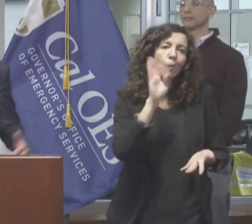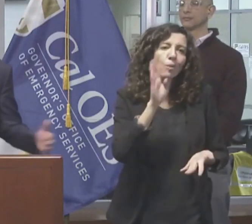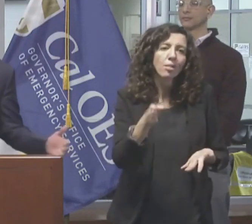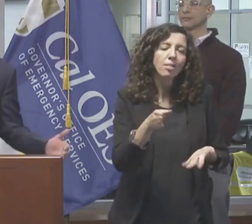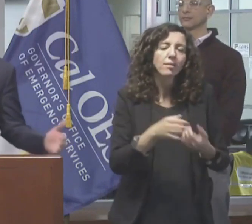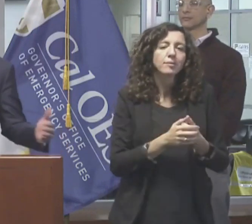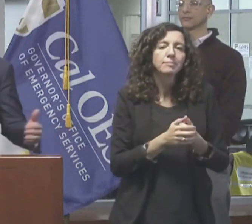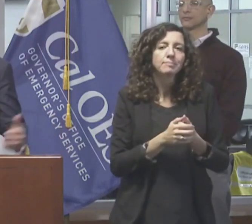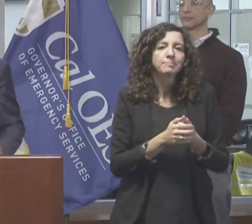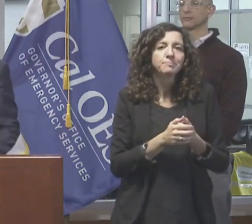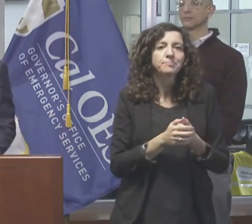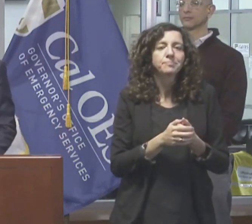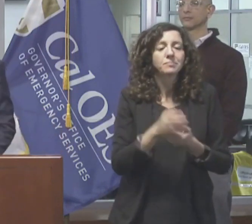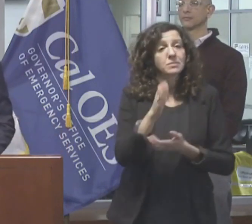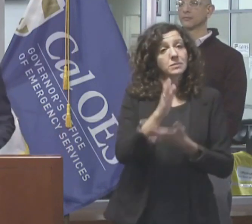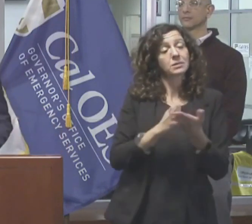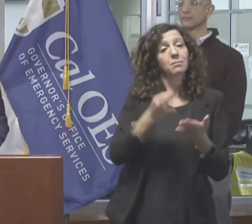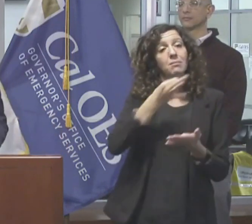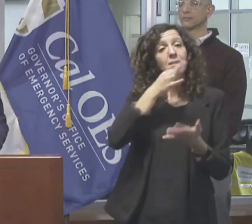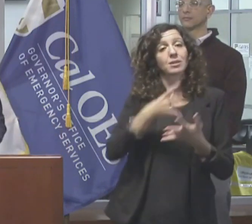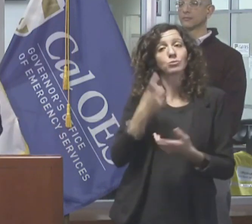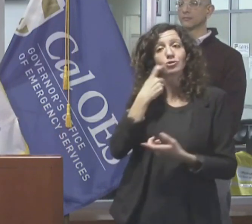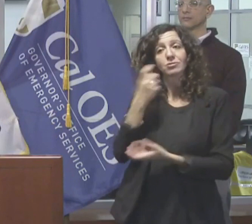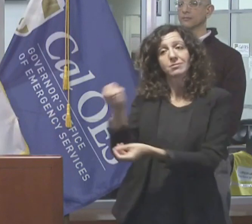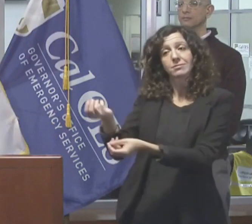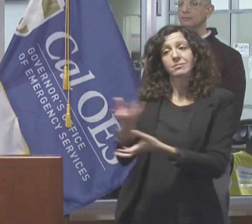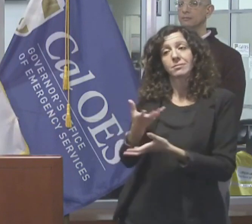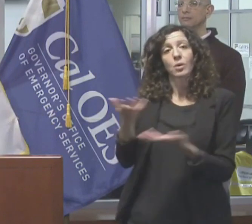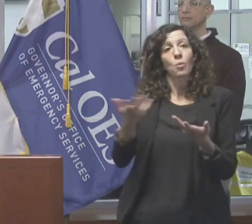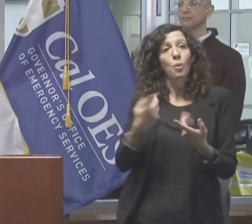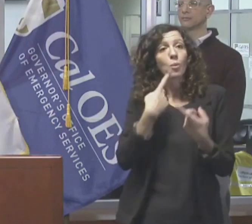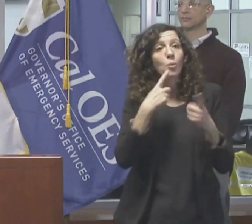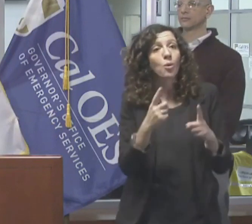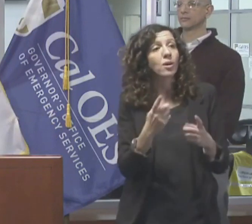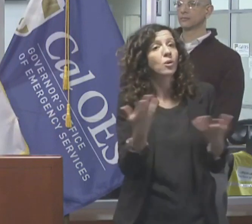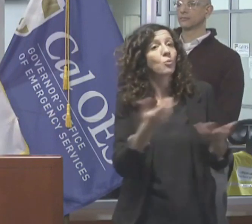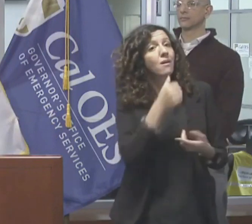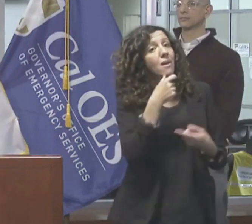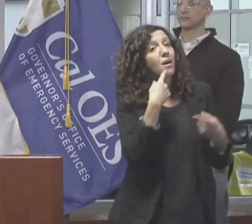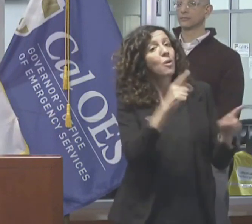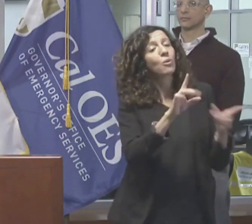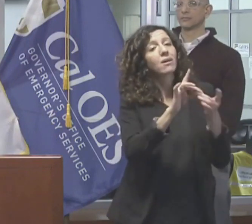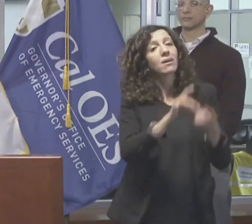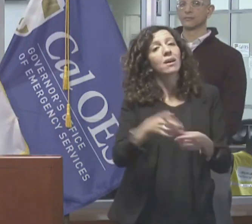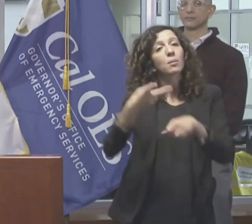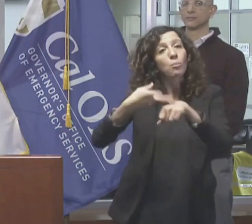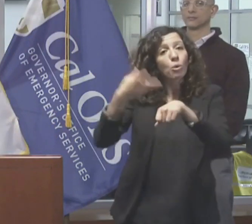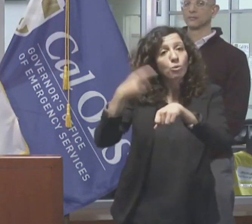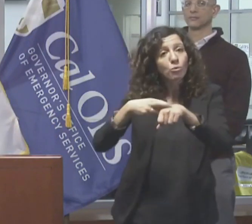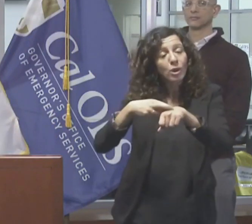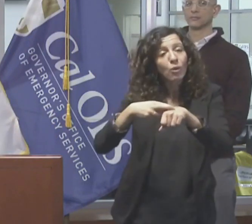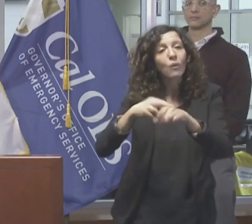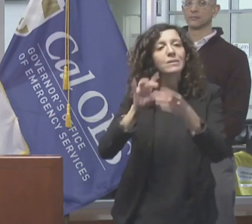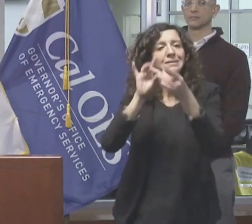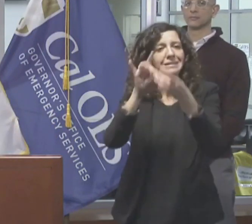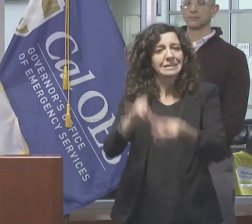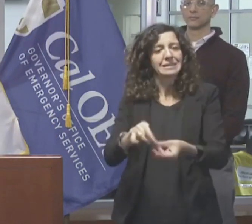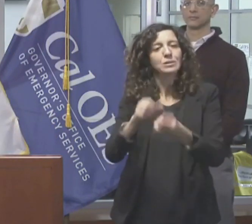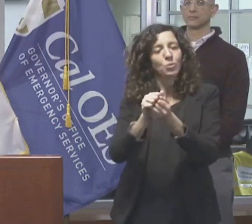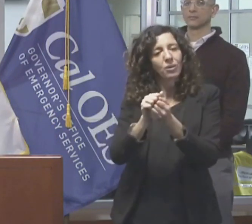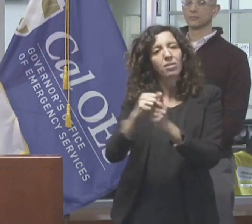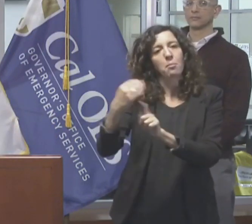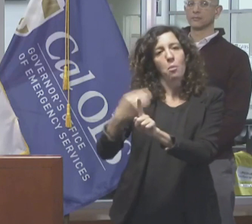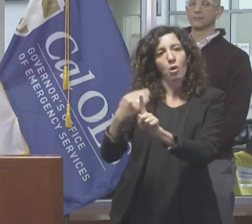We just had some experts advise us on what worked and didn't work in Puerto Rico related specifically to the issue of